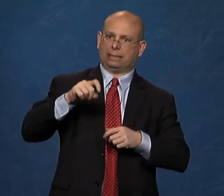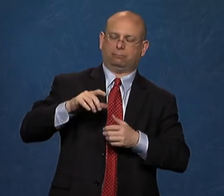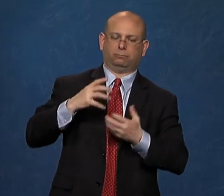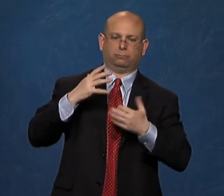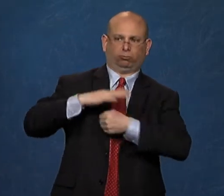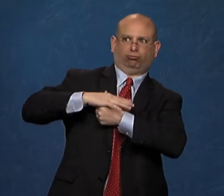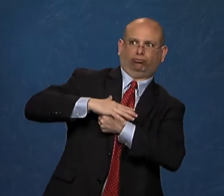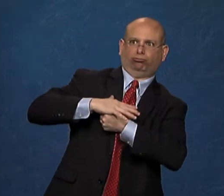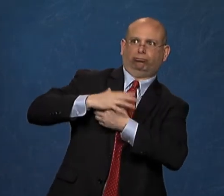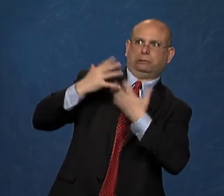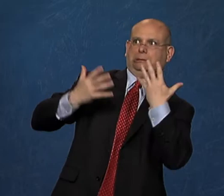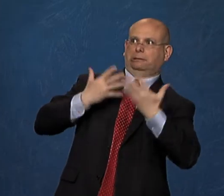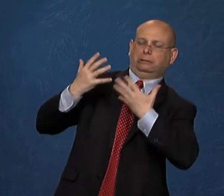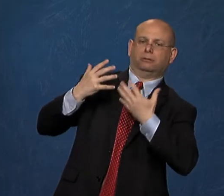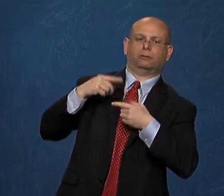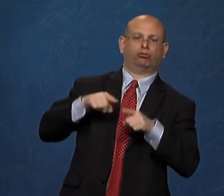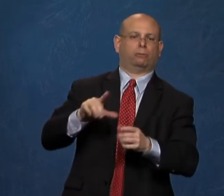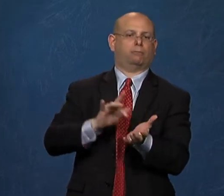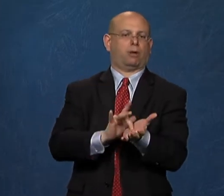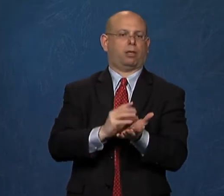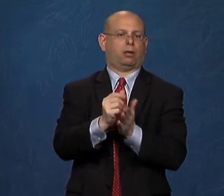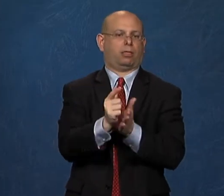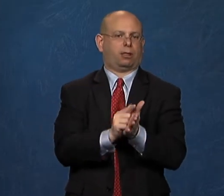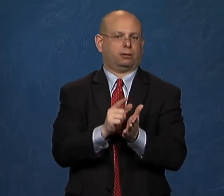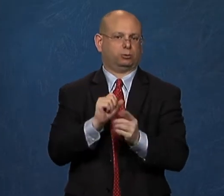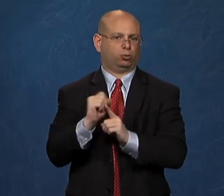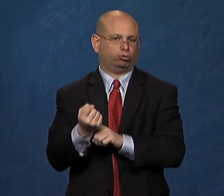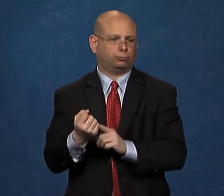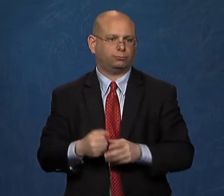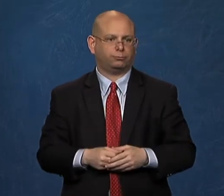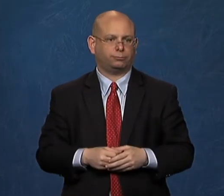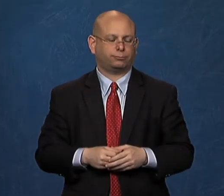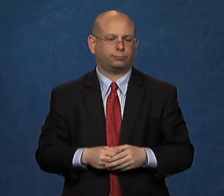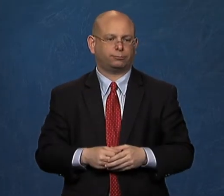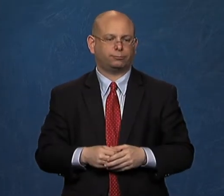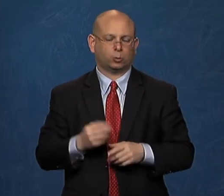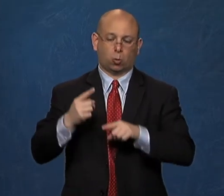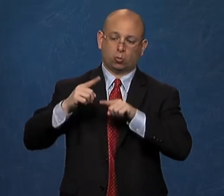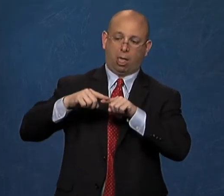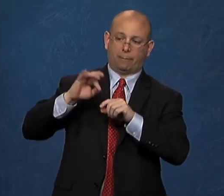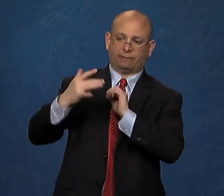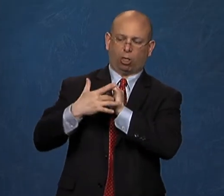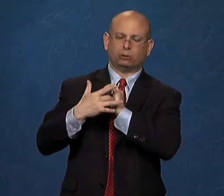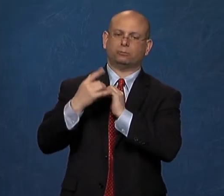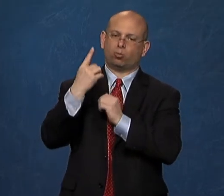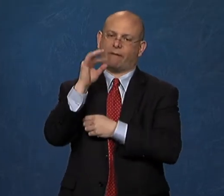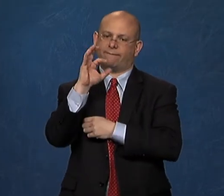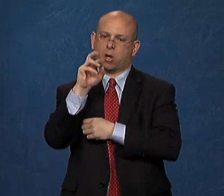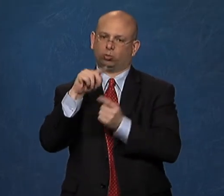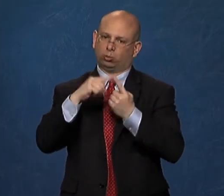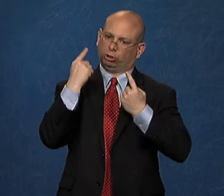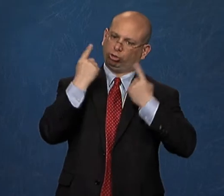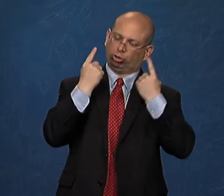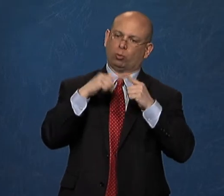audio. So for these reasons, in a very stressful situation, medical or legal situations, deaf people may be reluctant or resistant to use